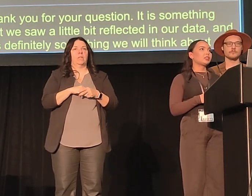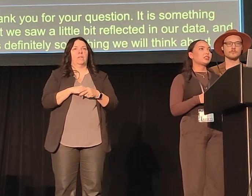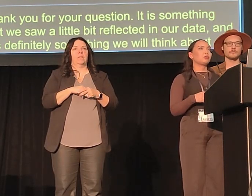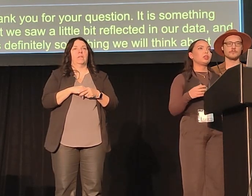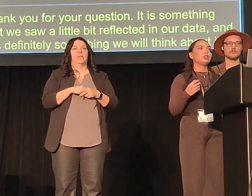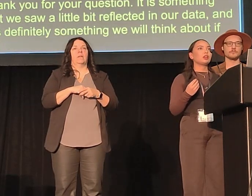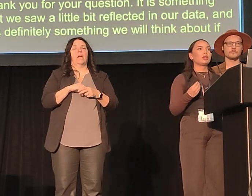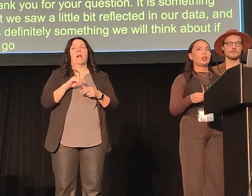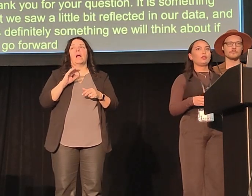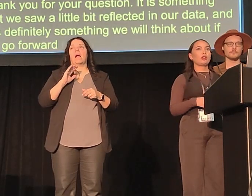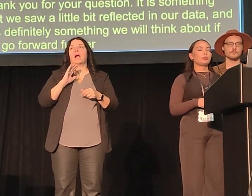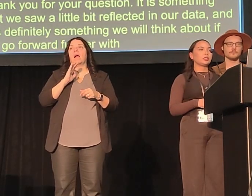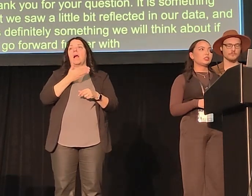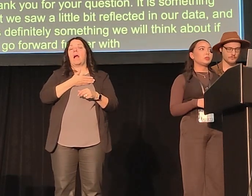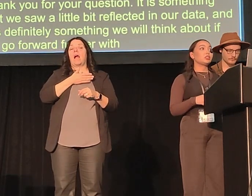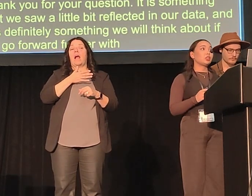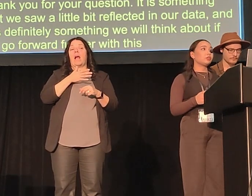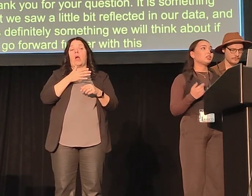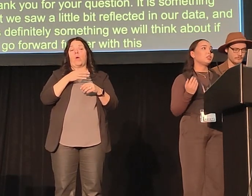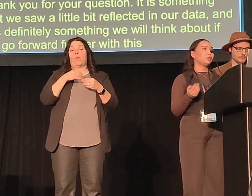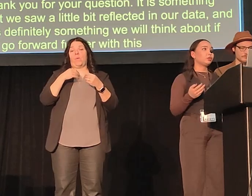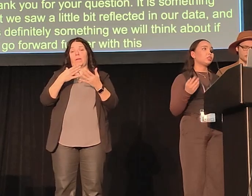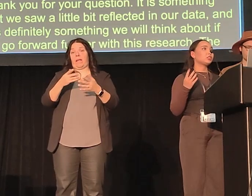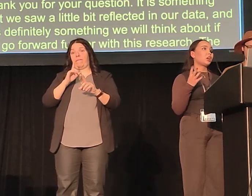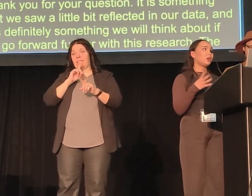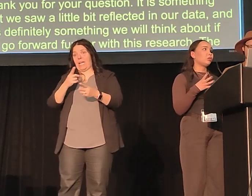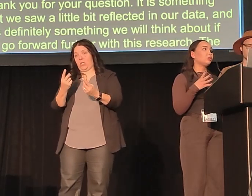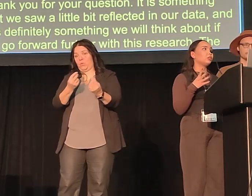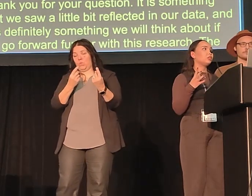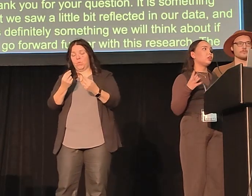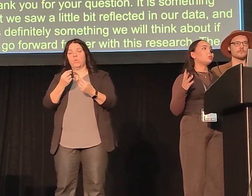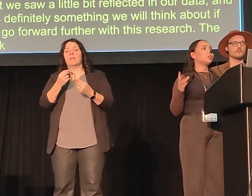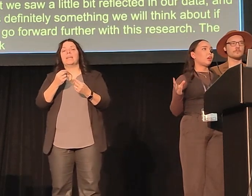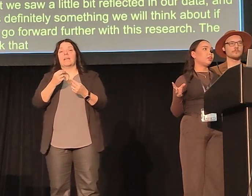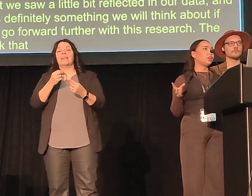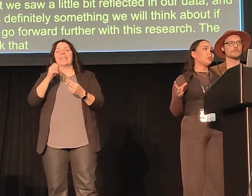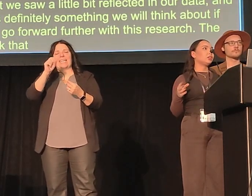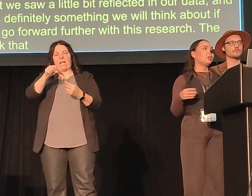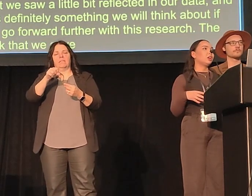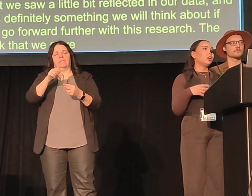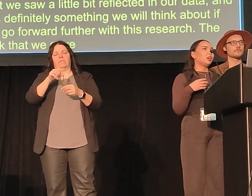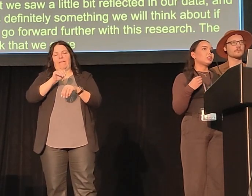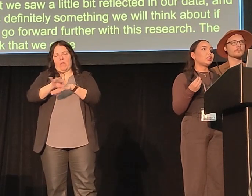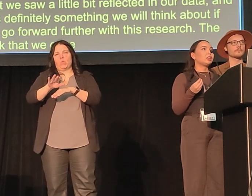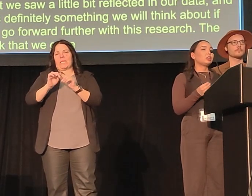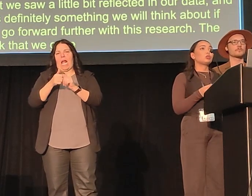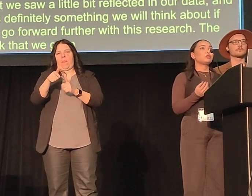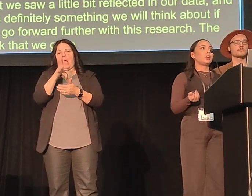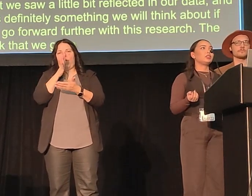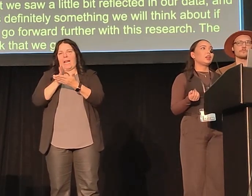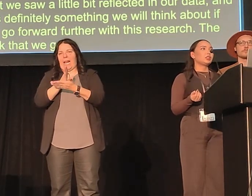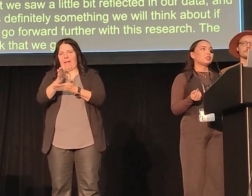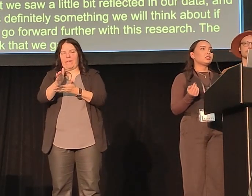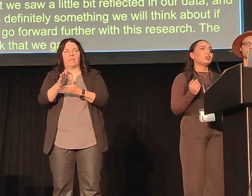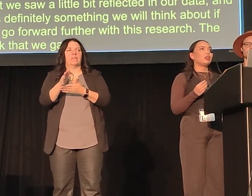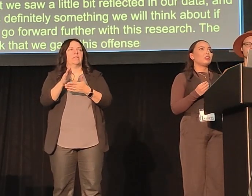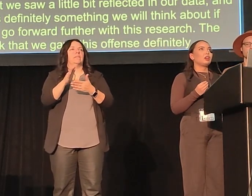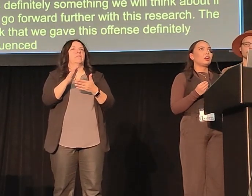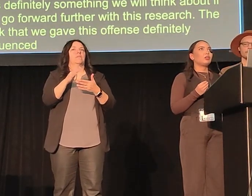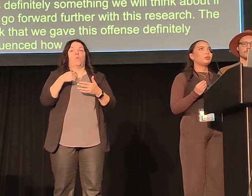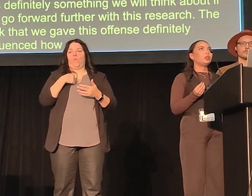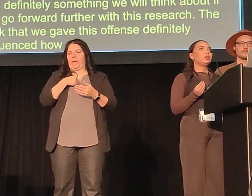The task that we gave our participants definitely influenced how they would navigate. Saying that you should find the